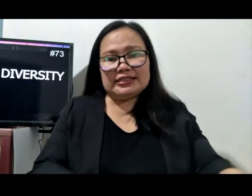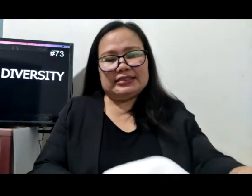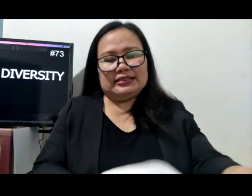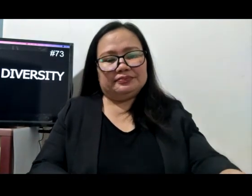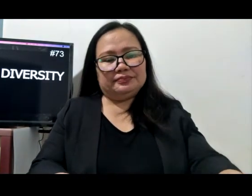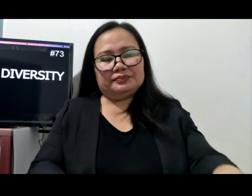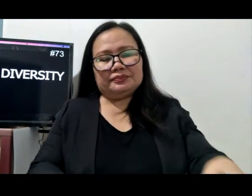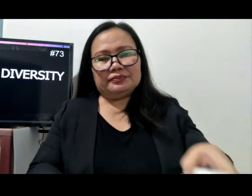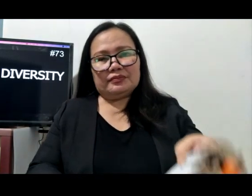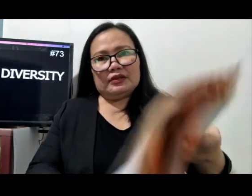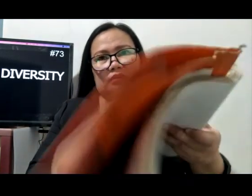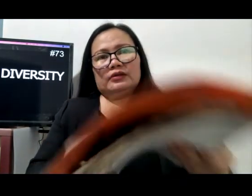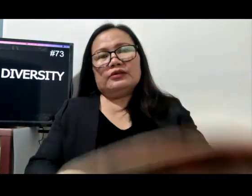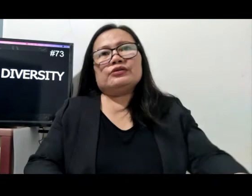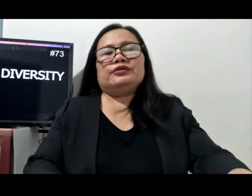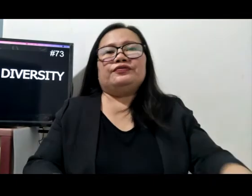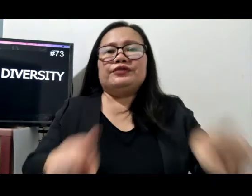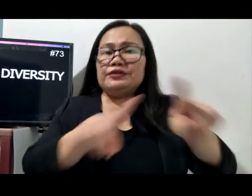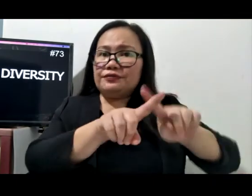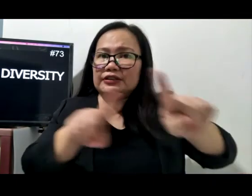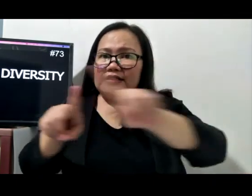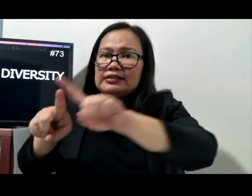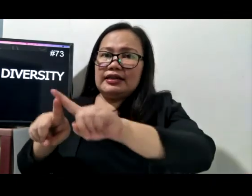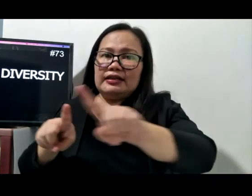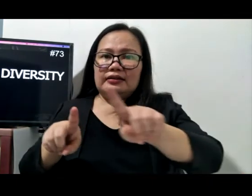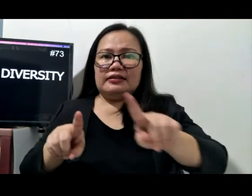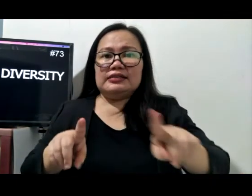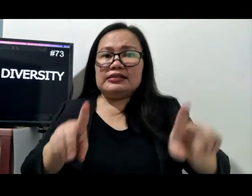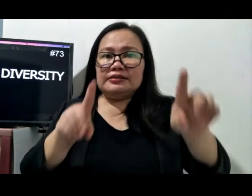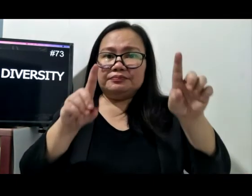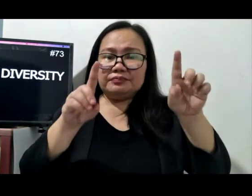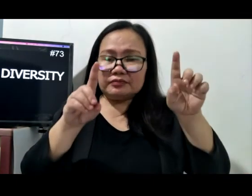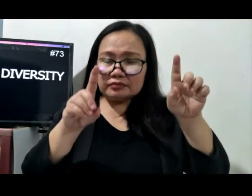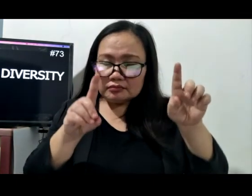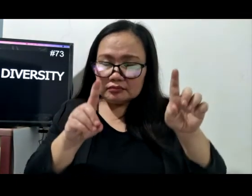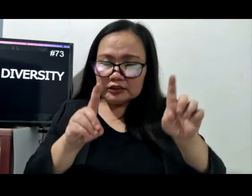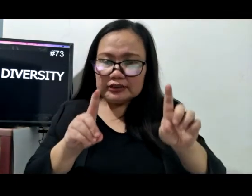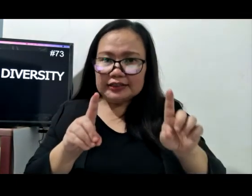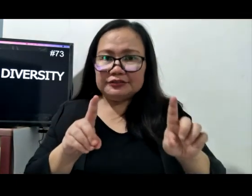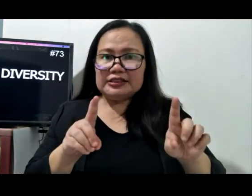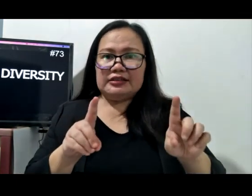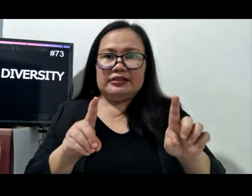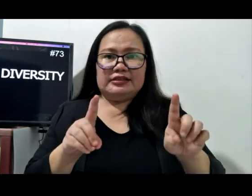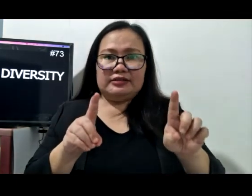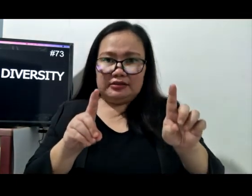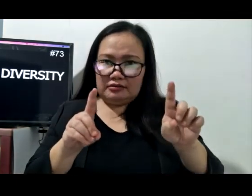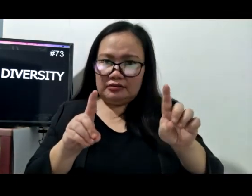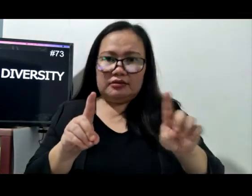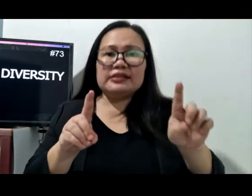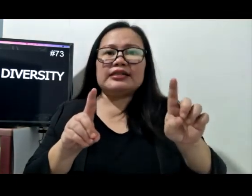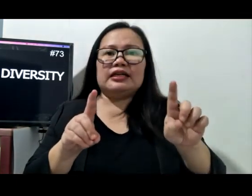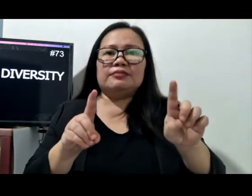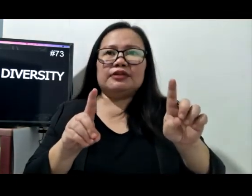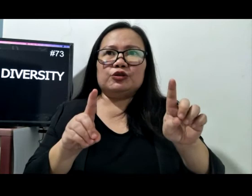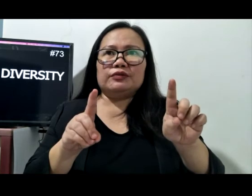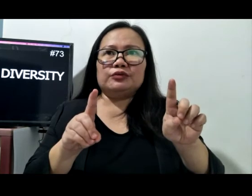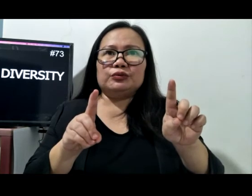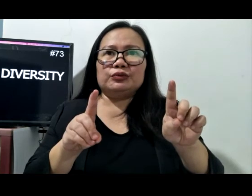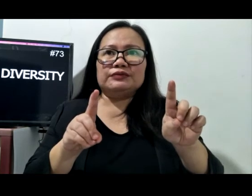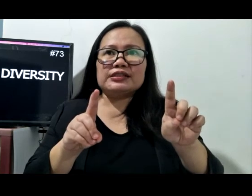diversity. So if different is signed like this, diversity is the same, but you have to